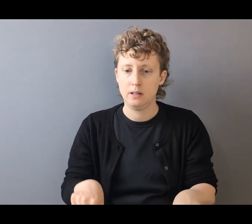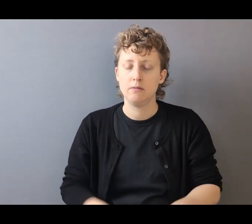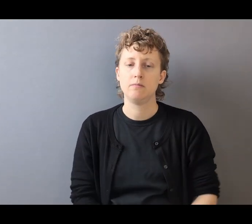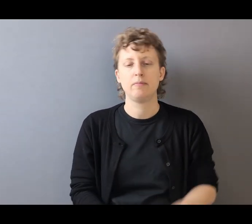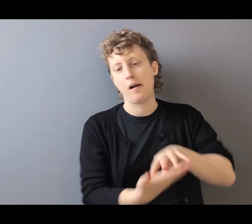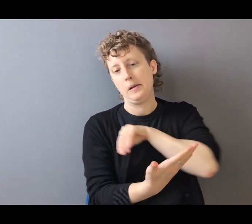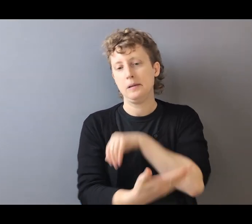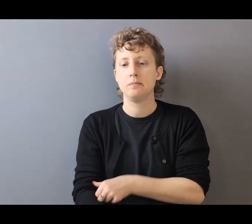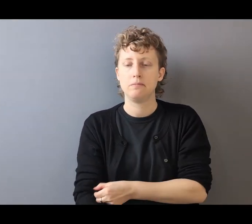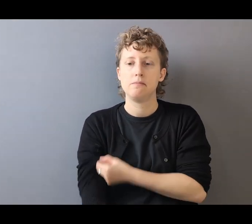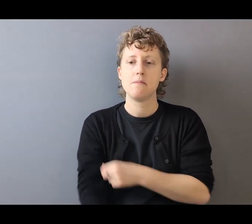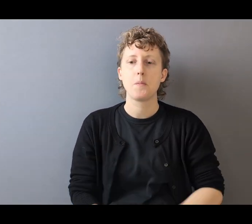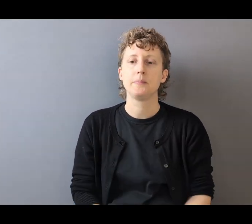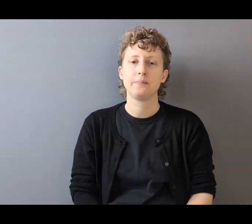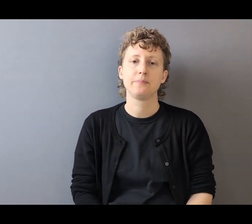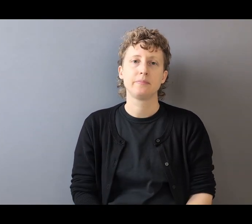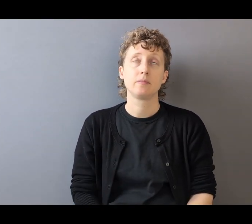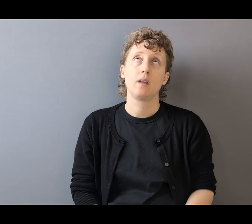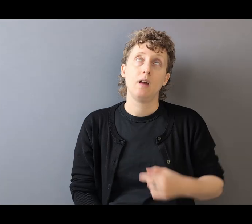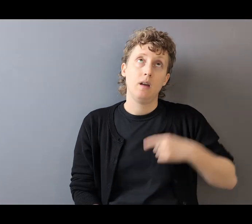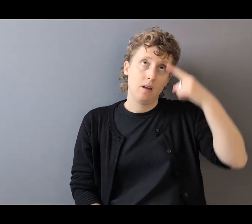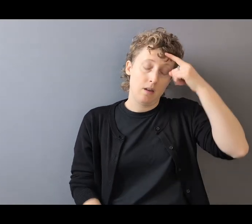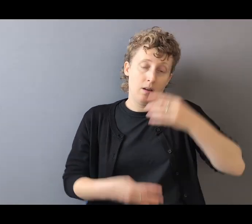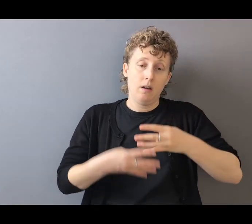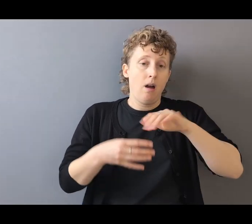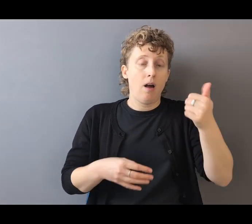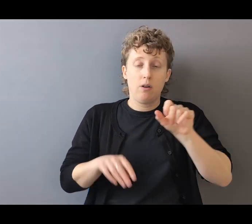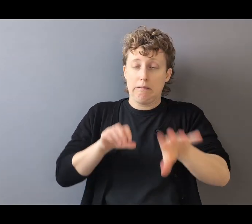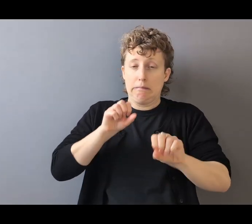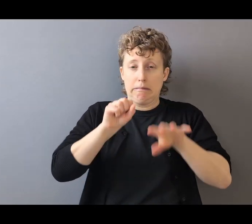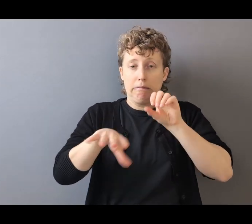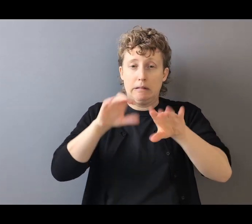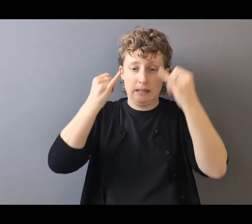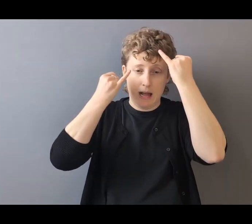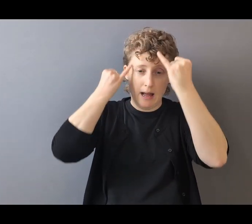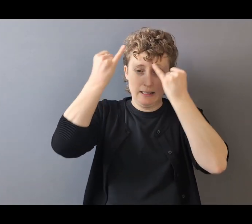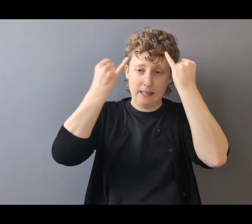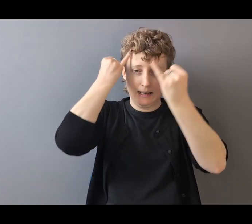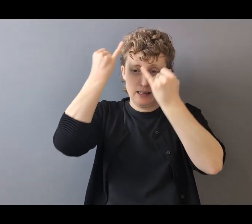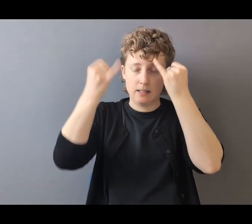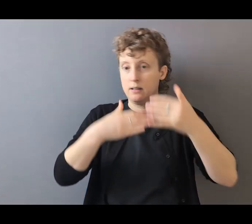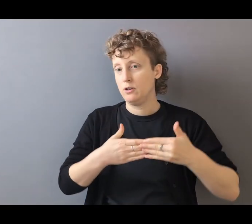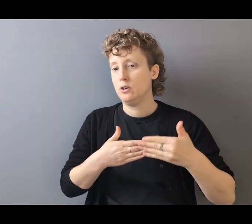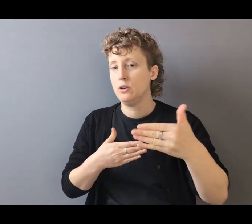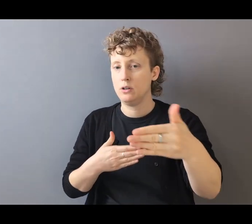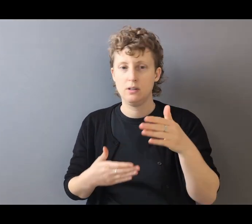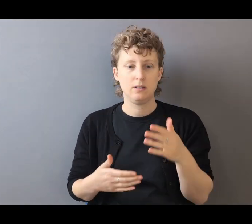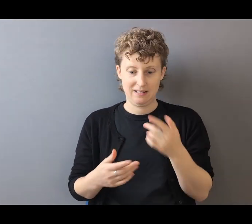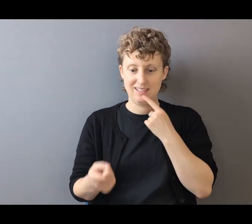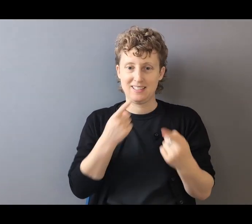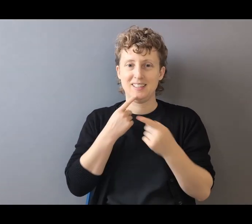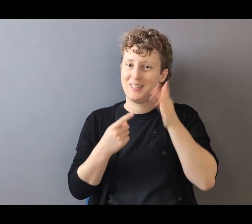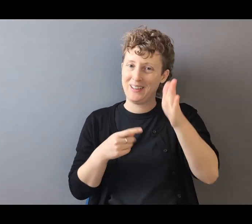this. I'm sure, I mean, I have other ideas for things that can be done on the future or challenges that we have. So I know that this will continue, but I wanted